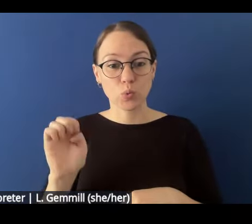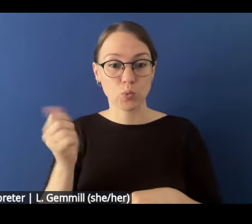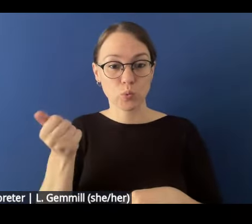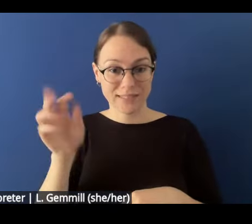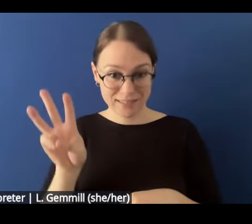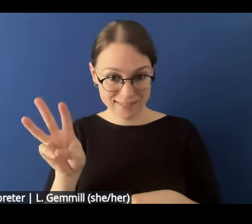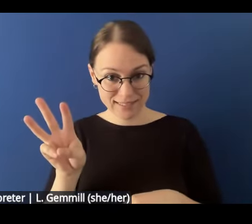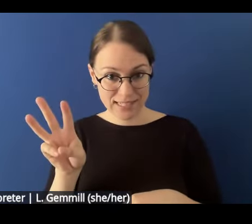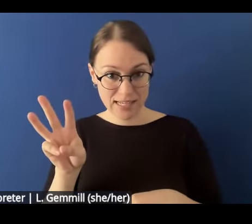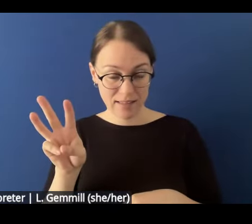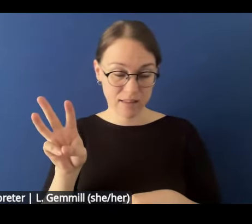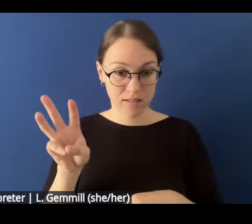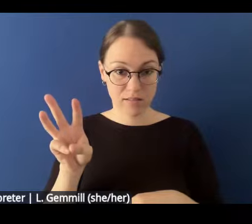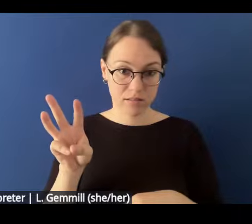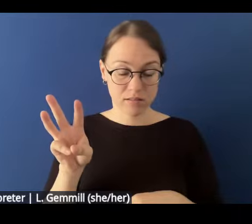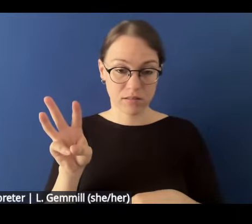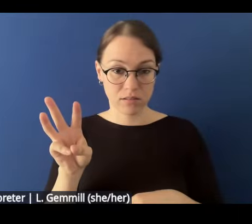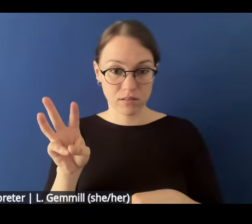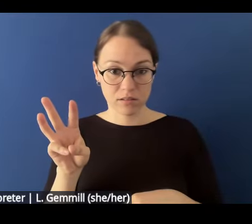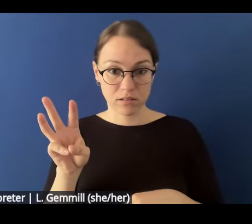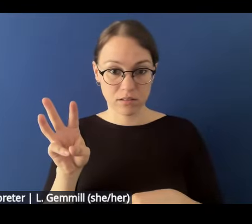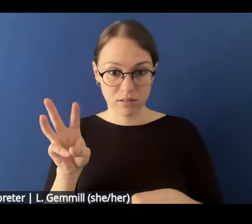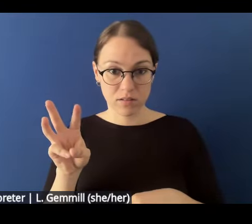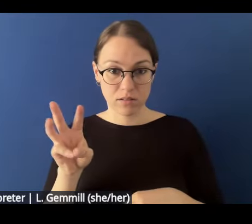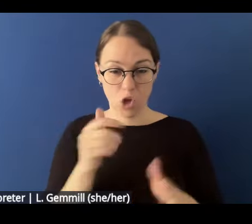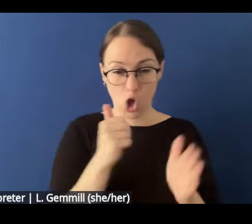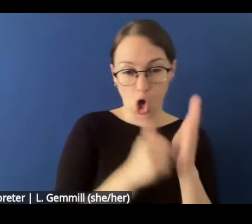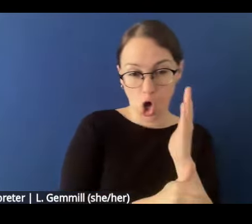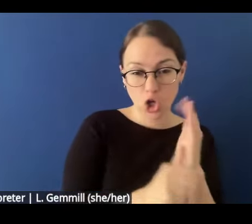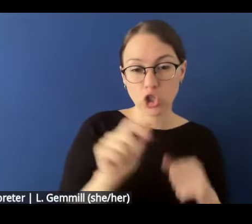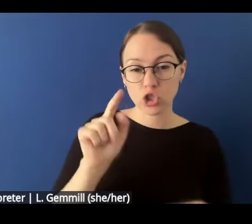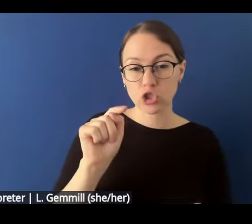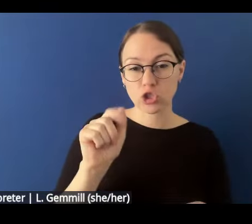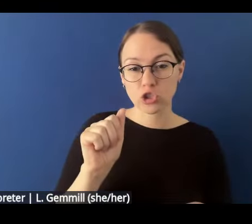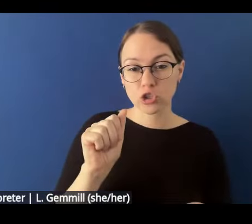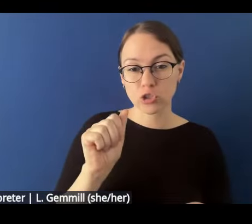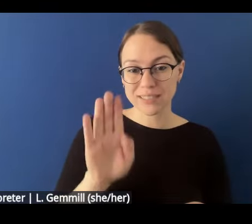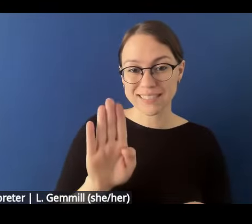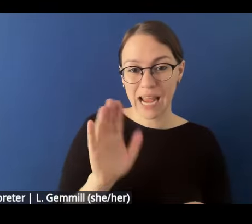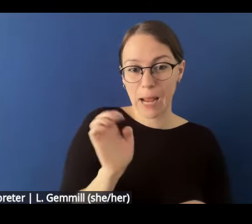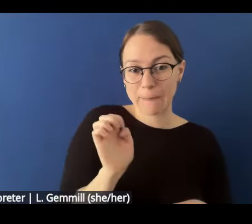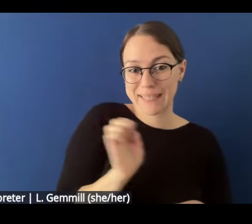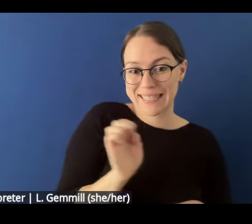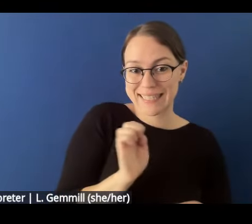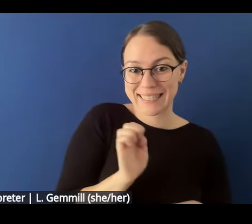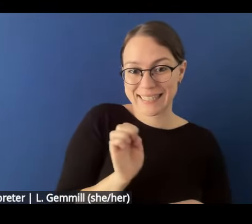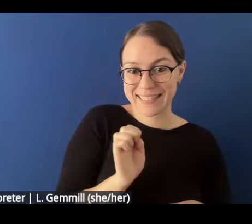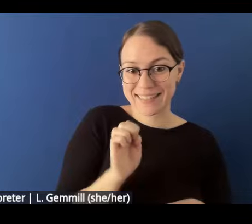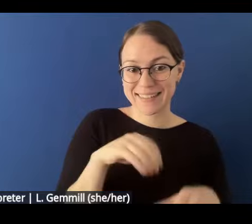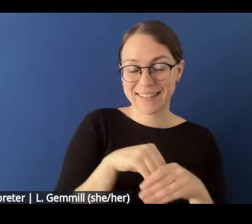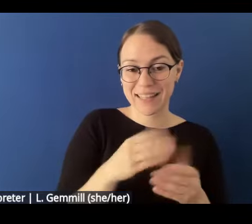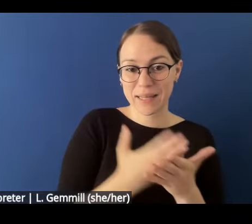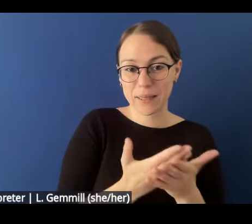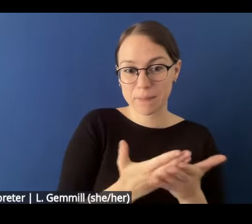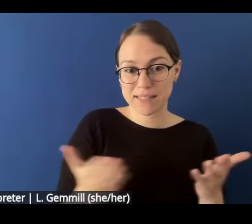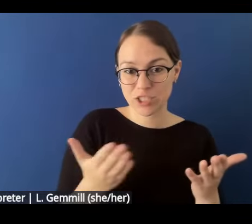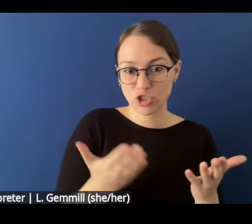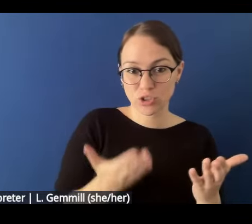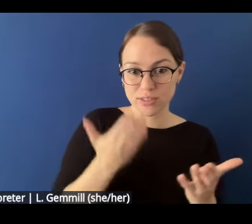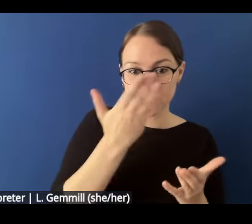at tab E in the materials submitted, Invest in My Kids withdrew the